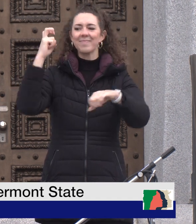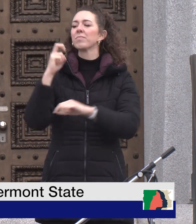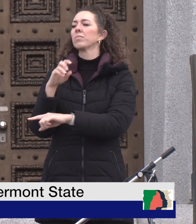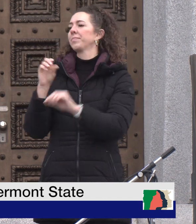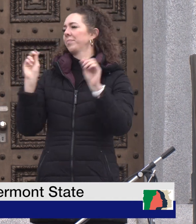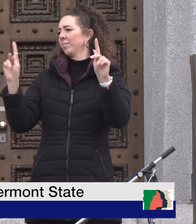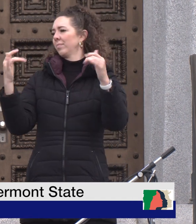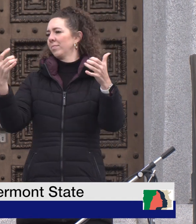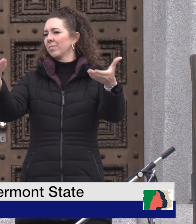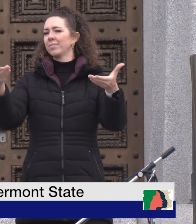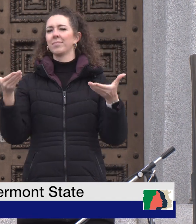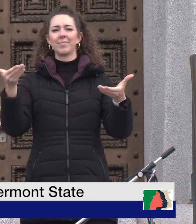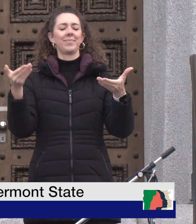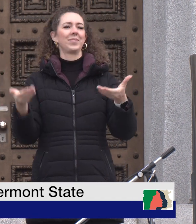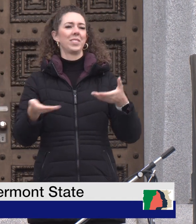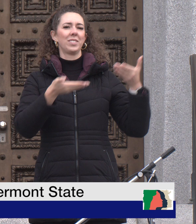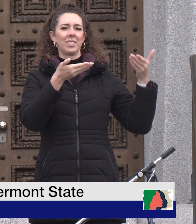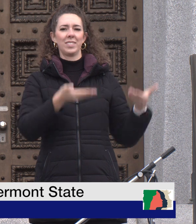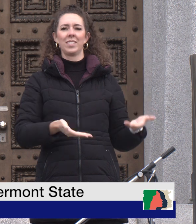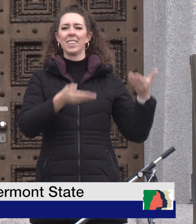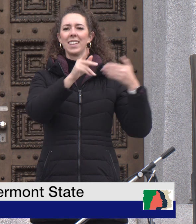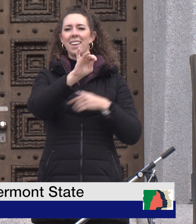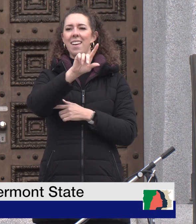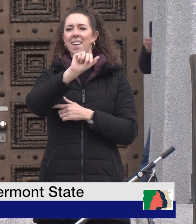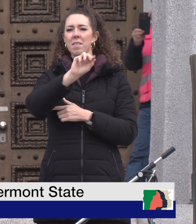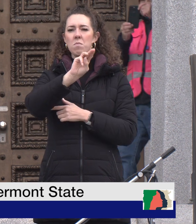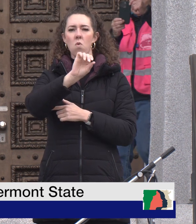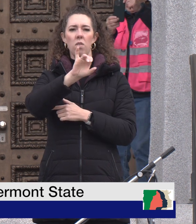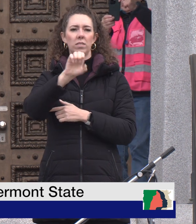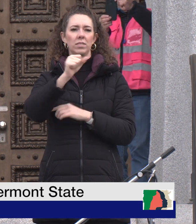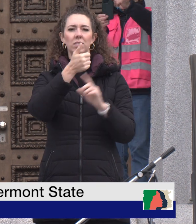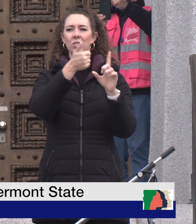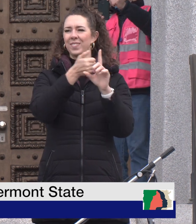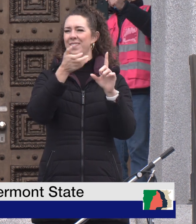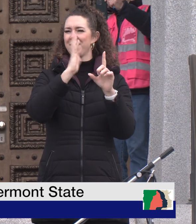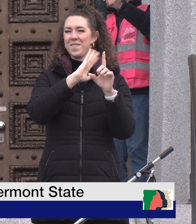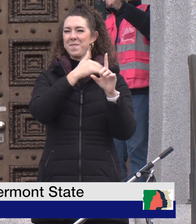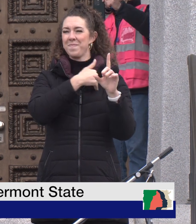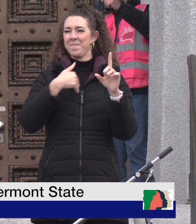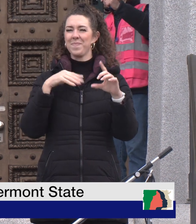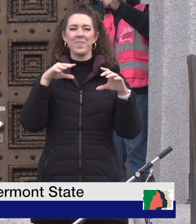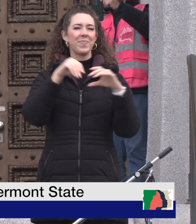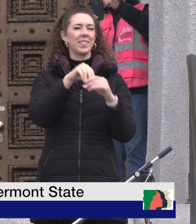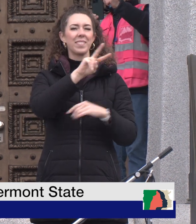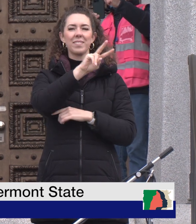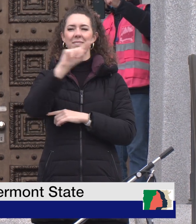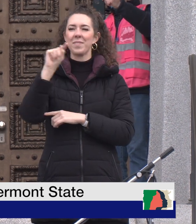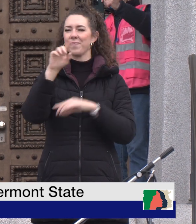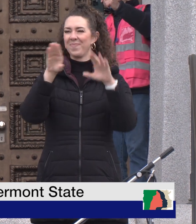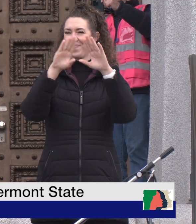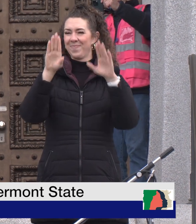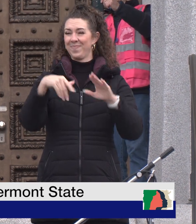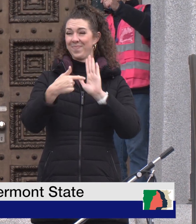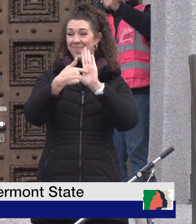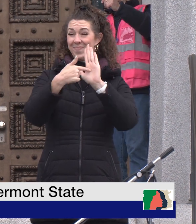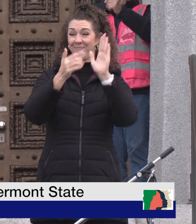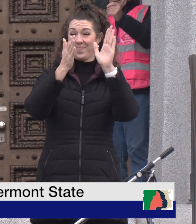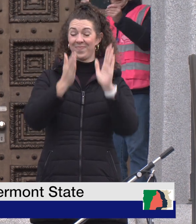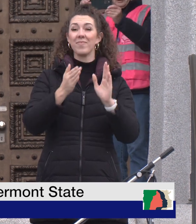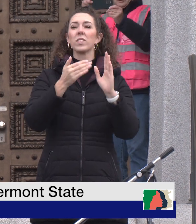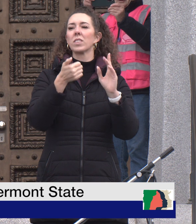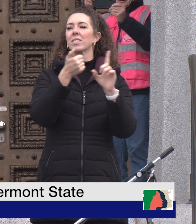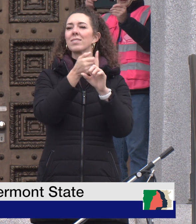So I would like to introduce you to Kaya Morris, who is a former member of the Vermont House of Representatives and a lead in the